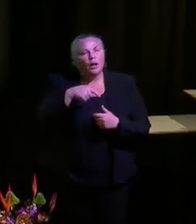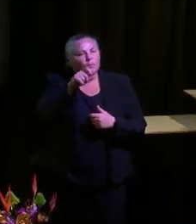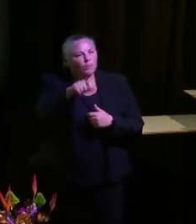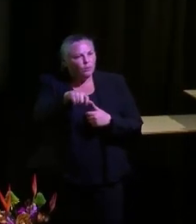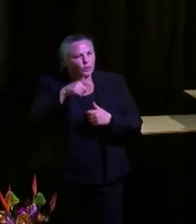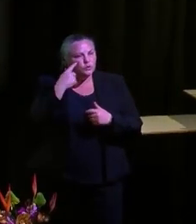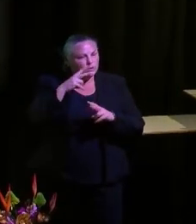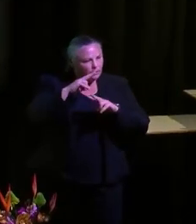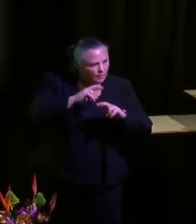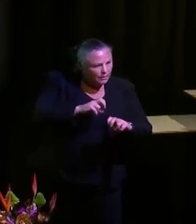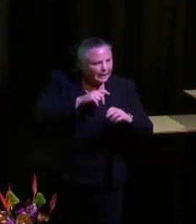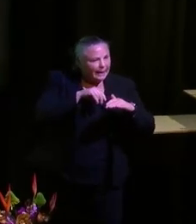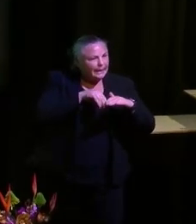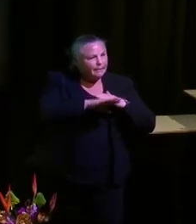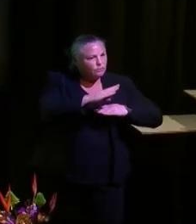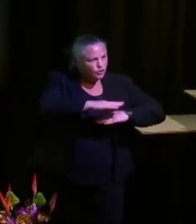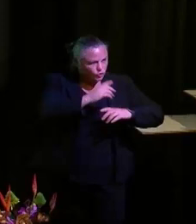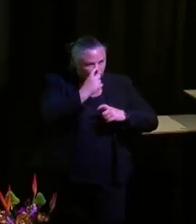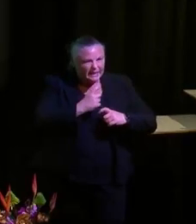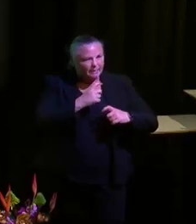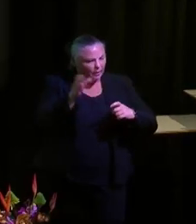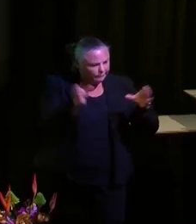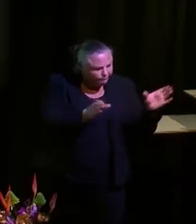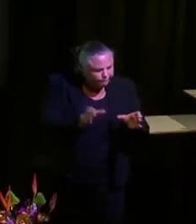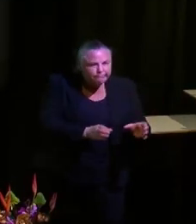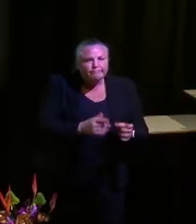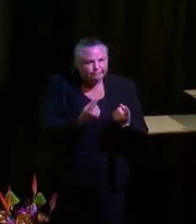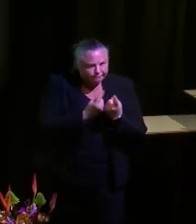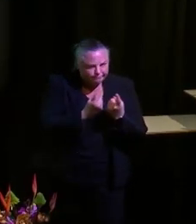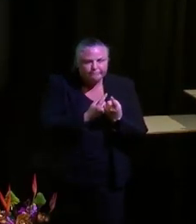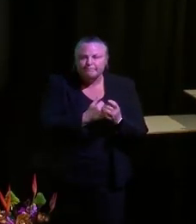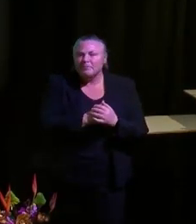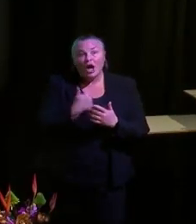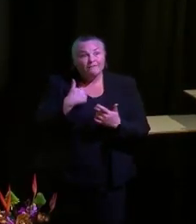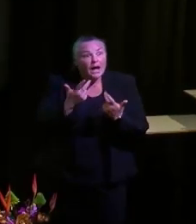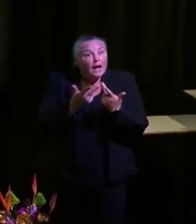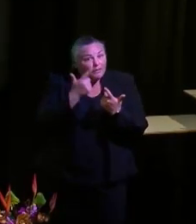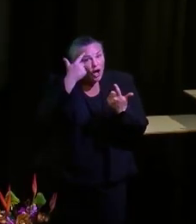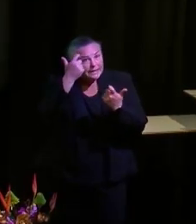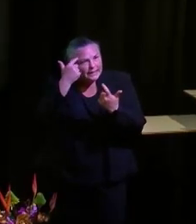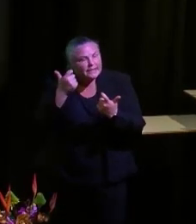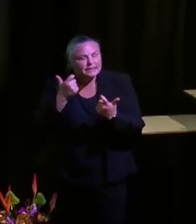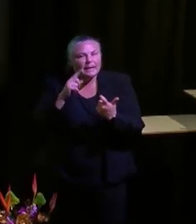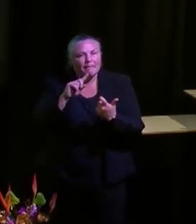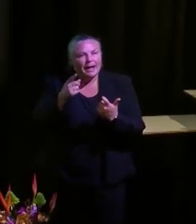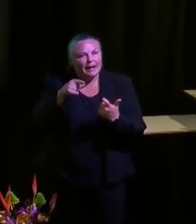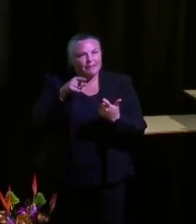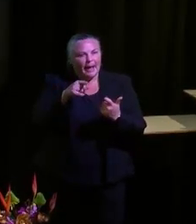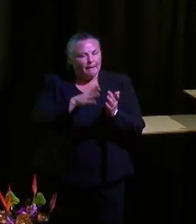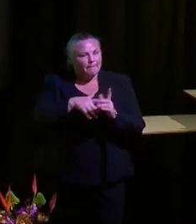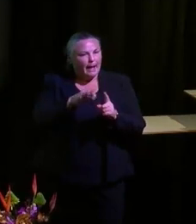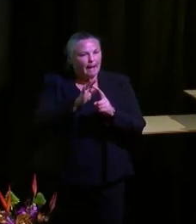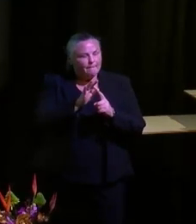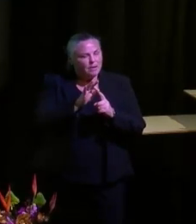British Museum, put together. And I had all these other ideas I wanted to work with, but then there was something about that map that really drew